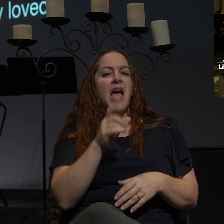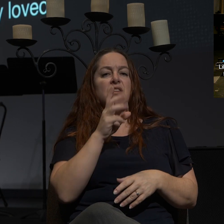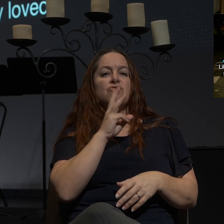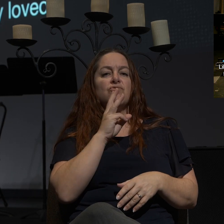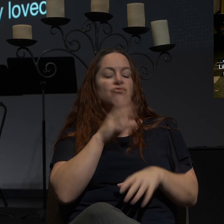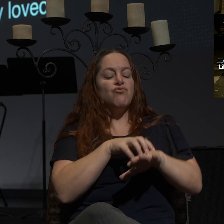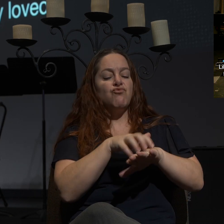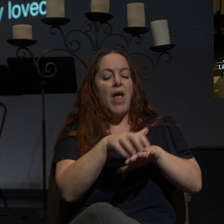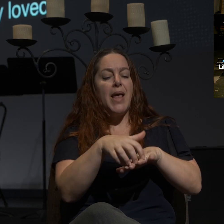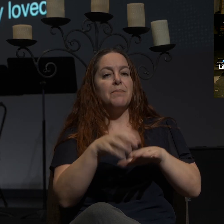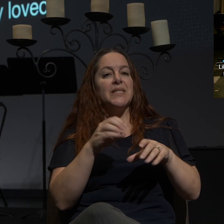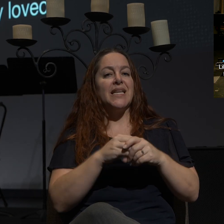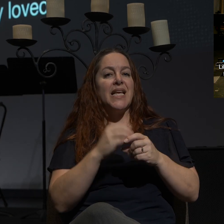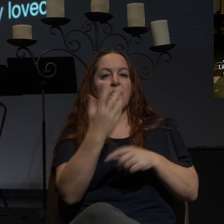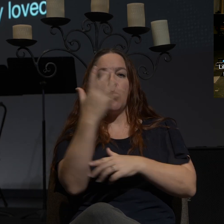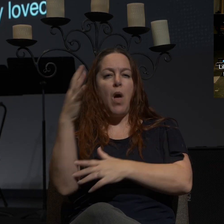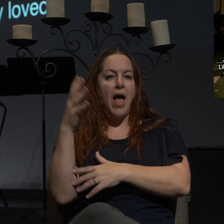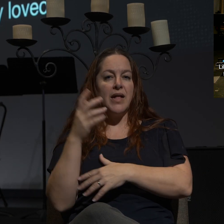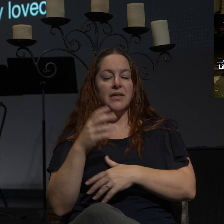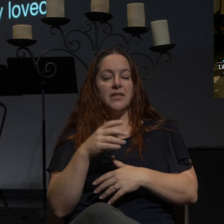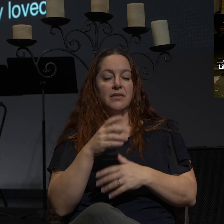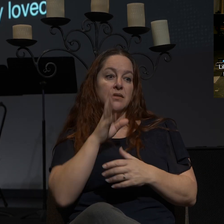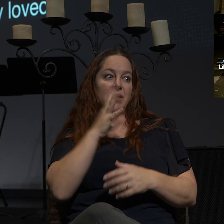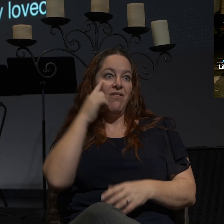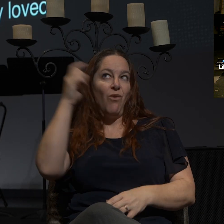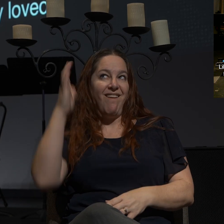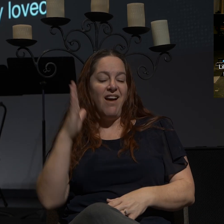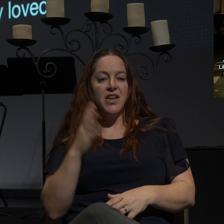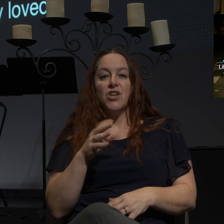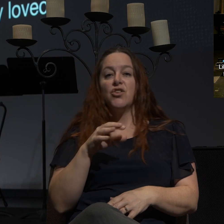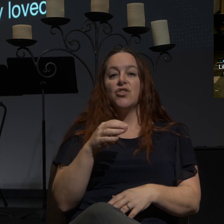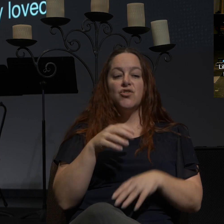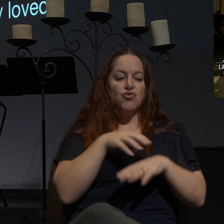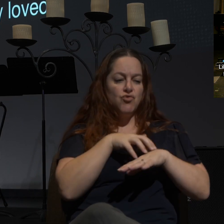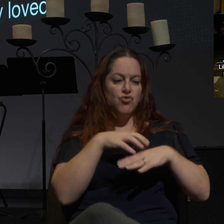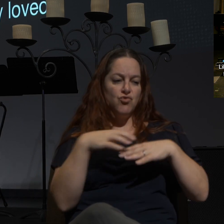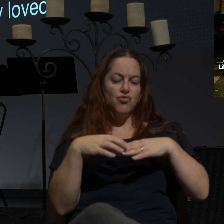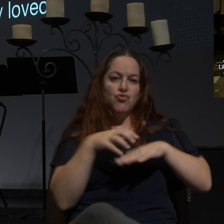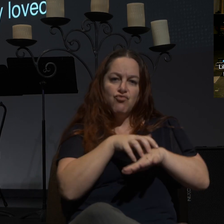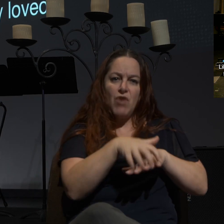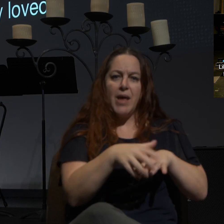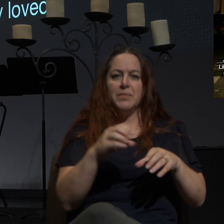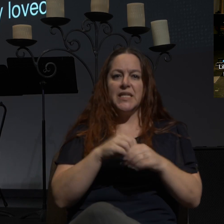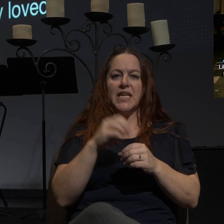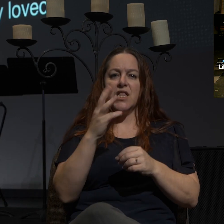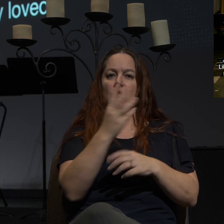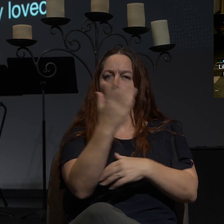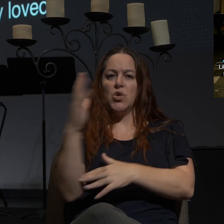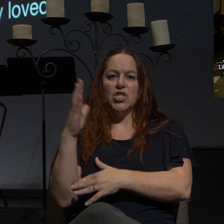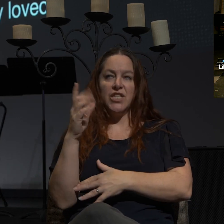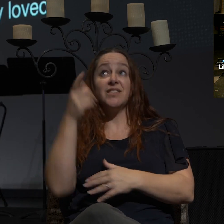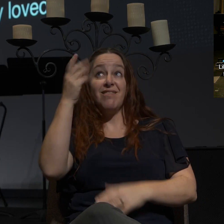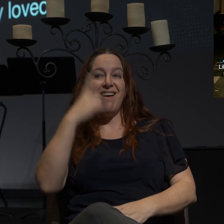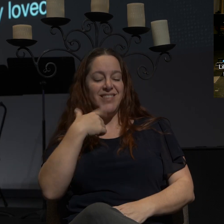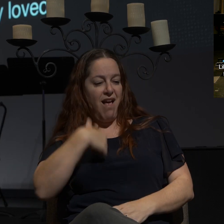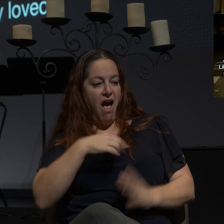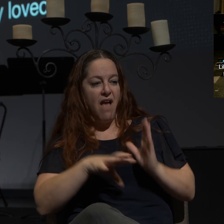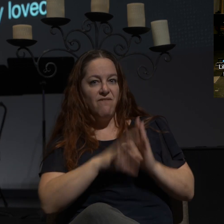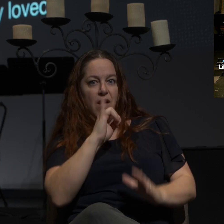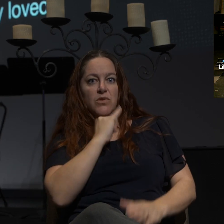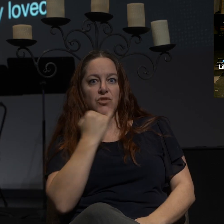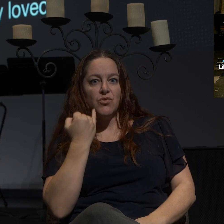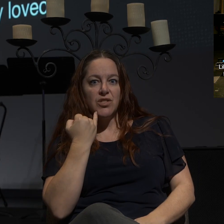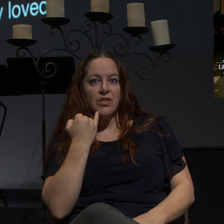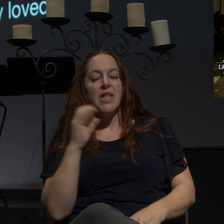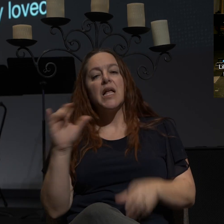the wilderness, speaking on behalf of God. He says, like grapes in the wilderness, God says, I found Israel. Like the